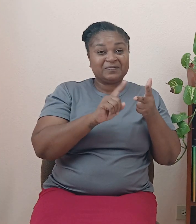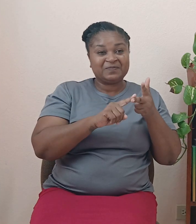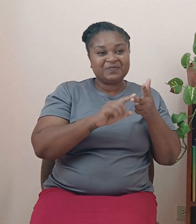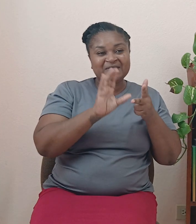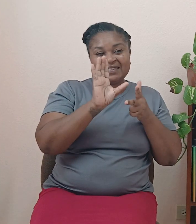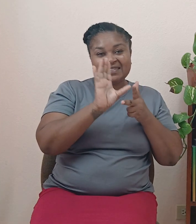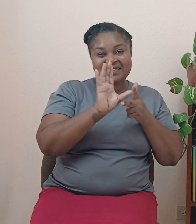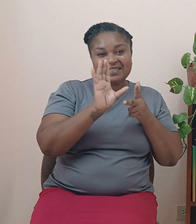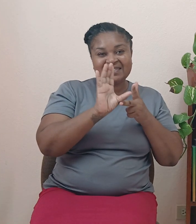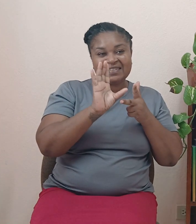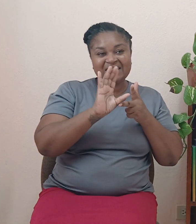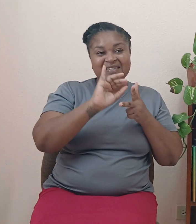C. Jesse.